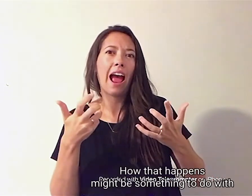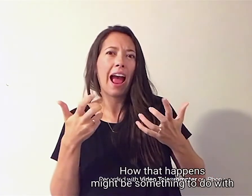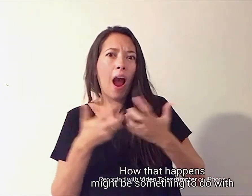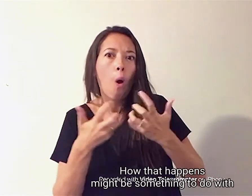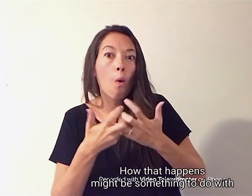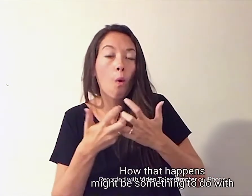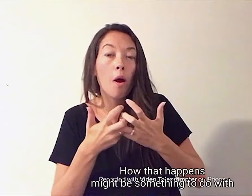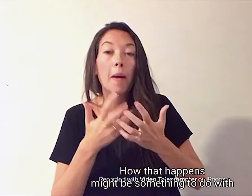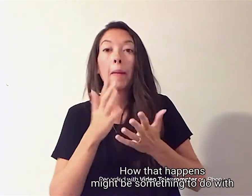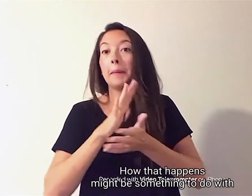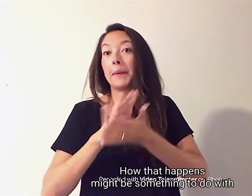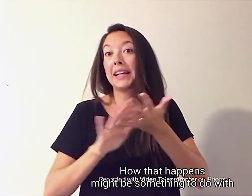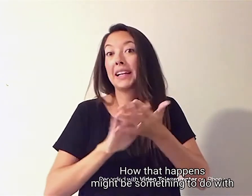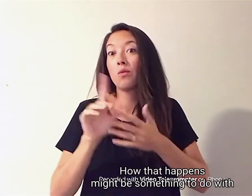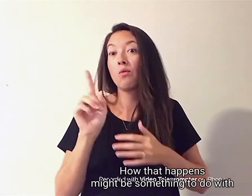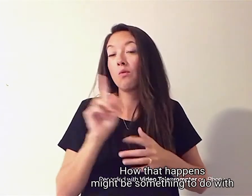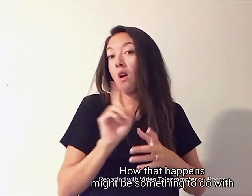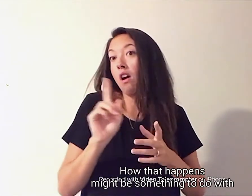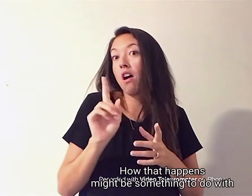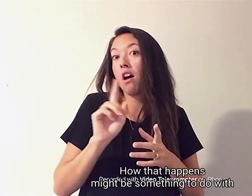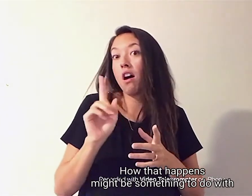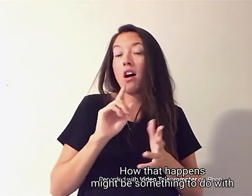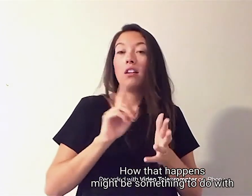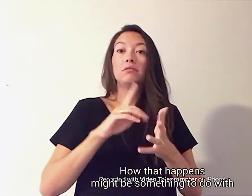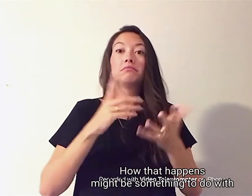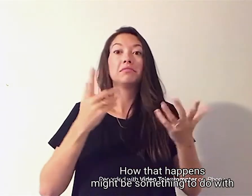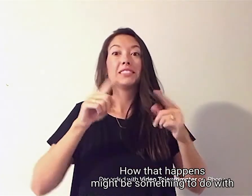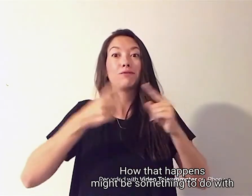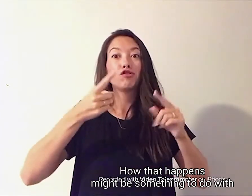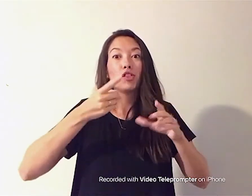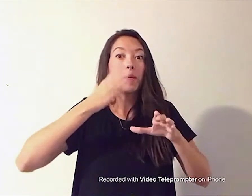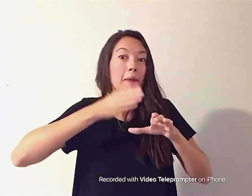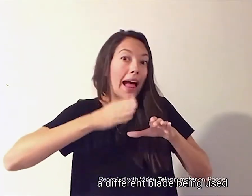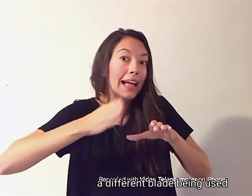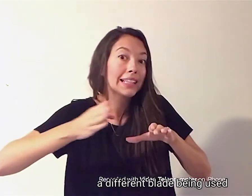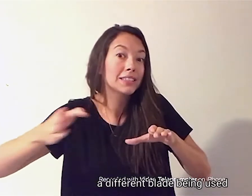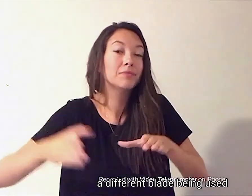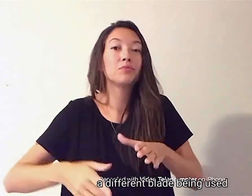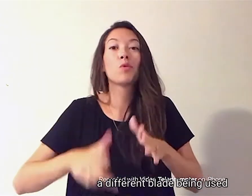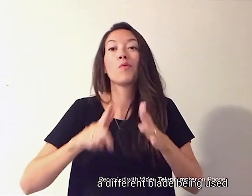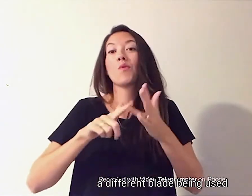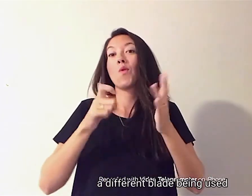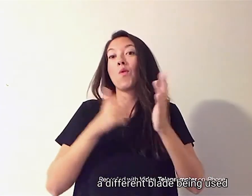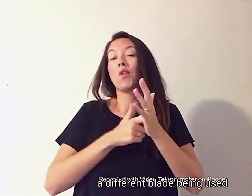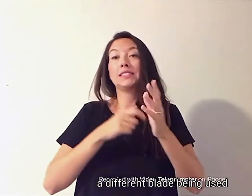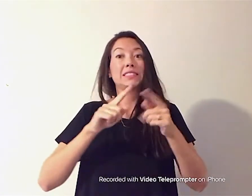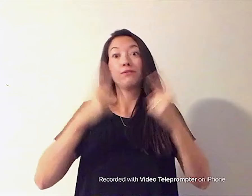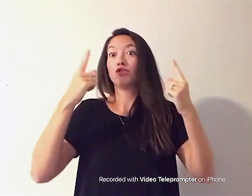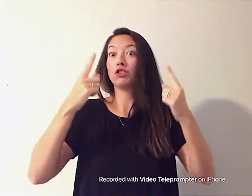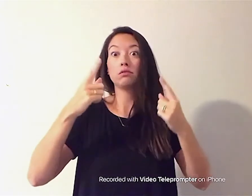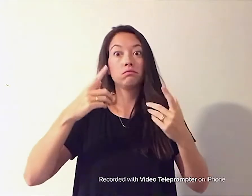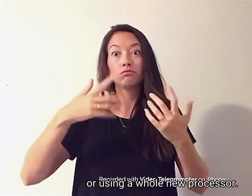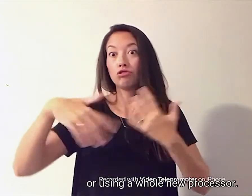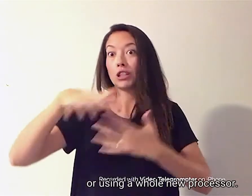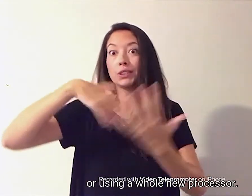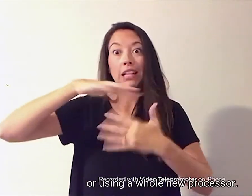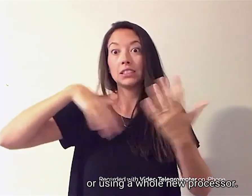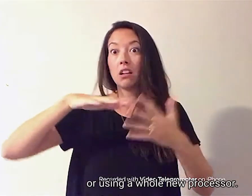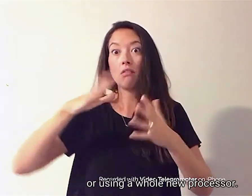How that happens might be something to do with a different blade being used, or a whole new